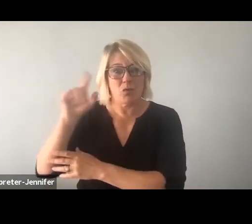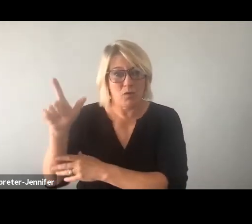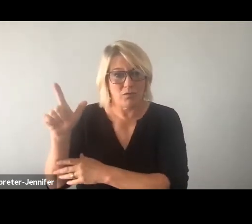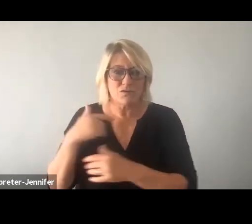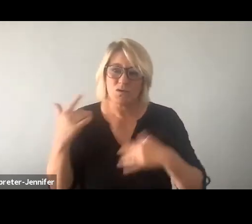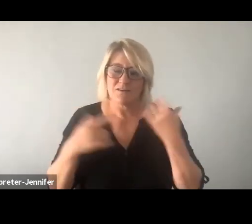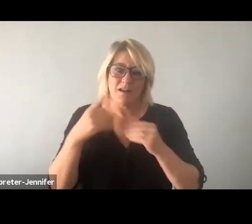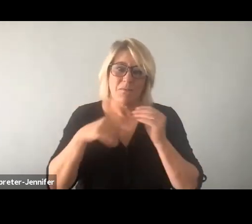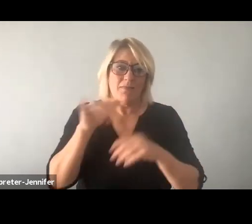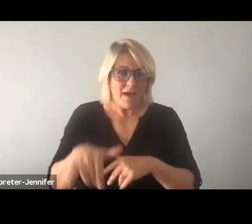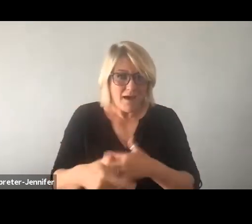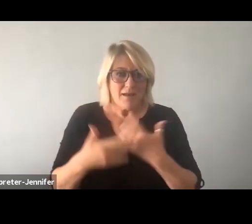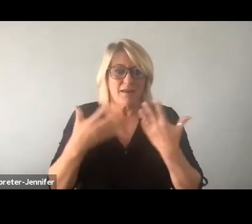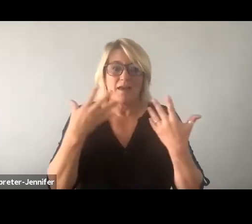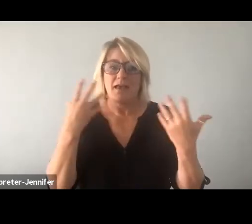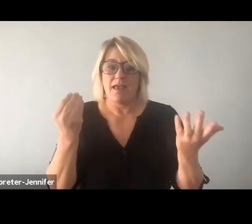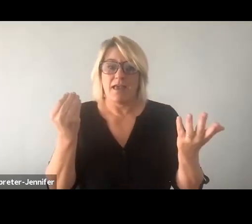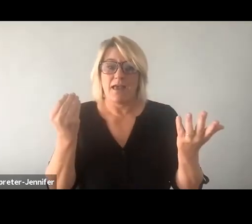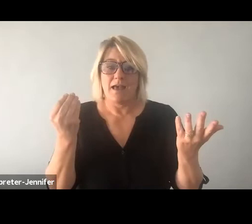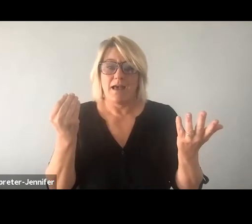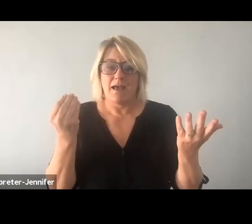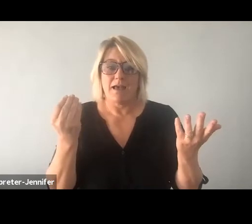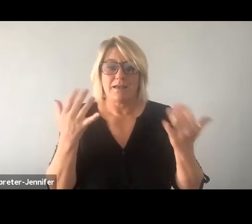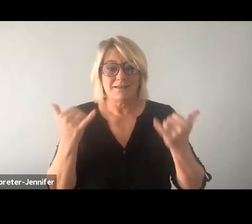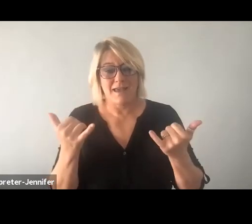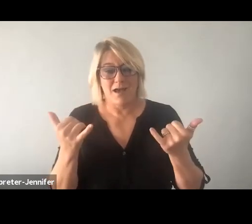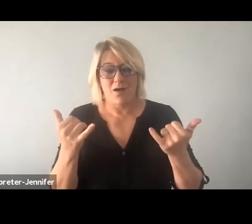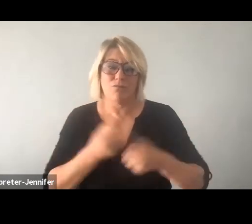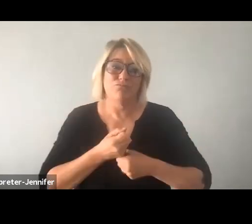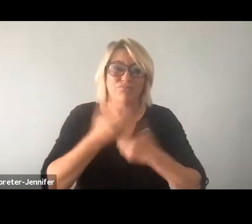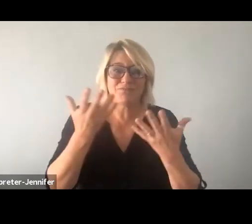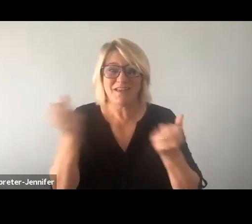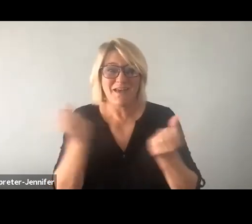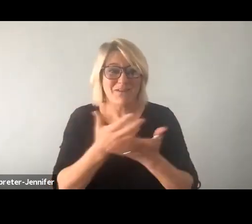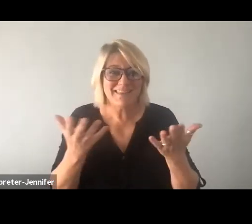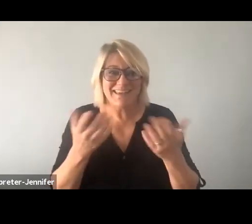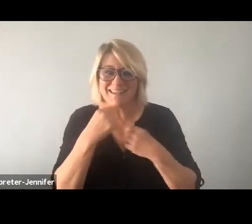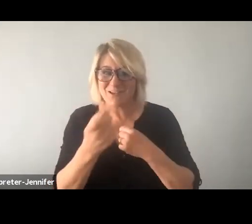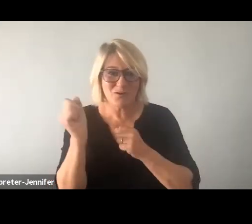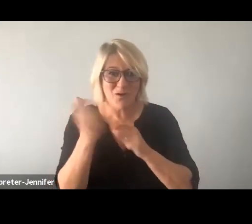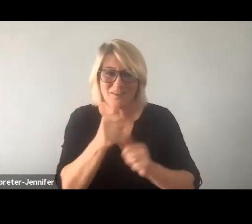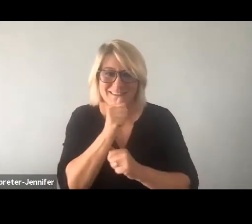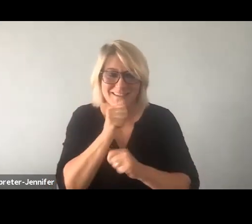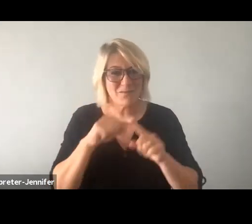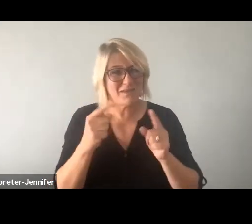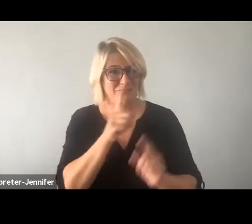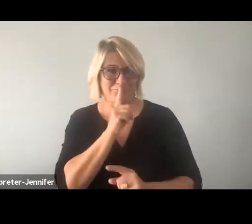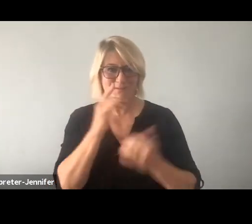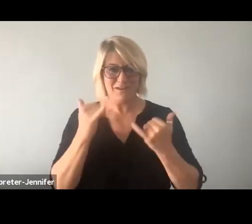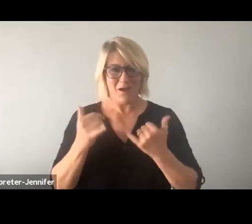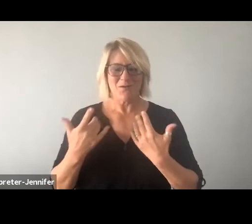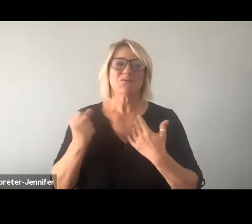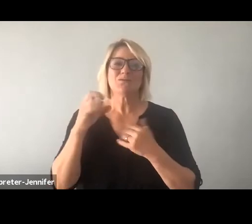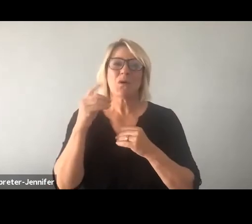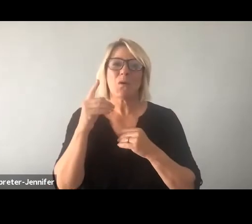that. And without giving all the goods away, I think that's gonna be all we'll say for now, but please be on the